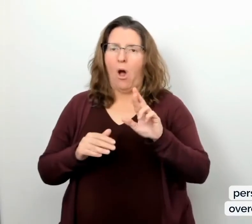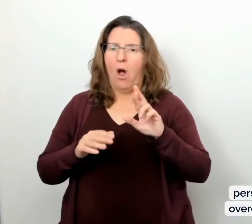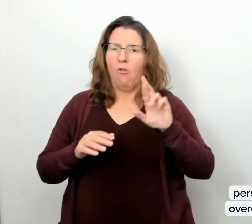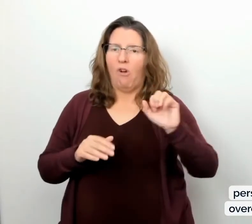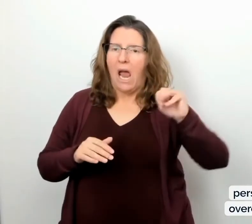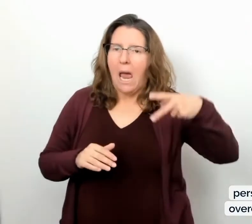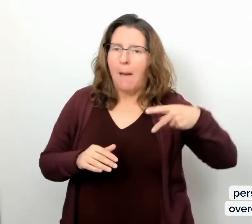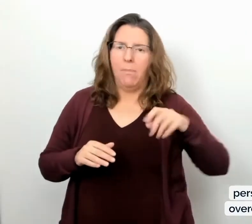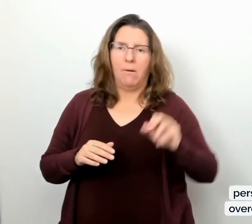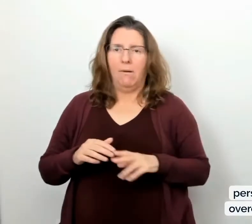environment.